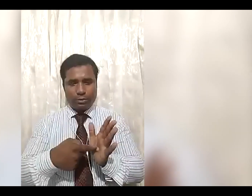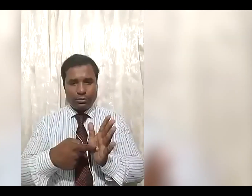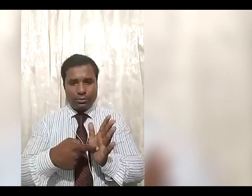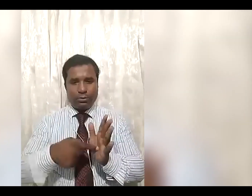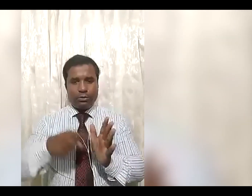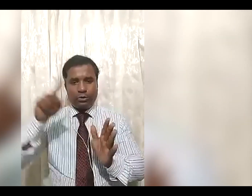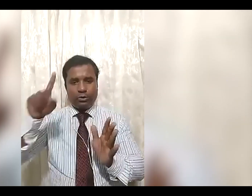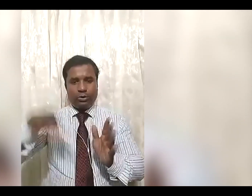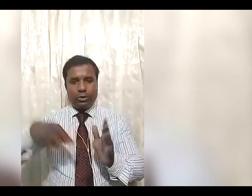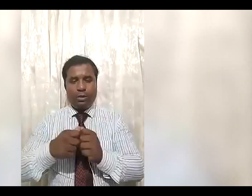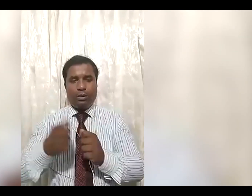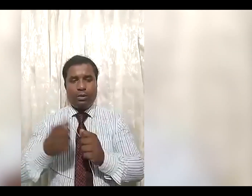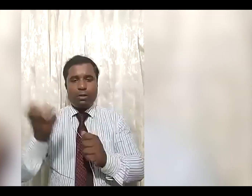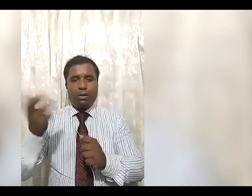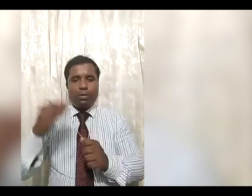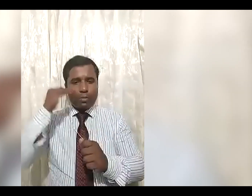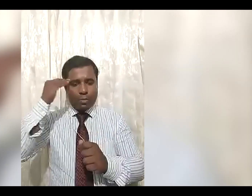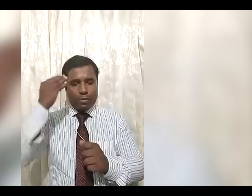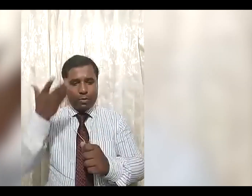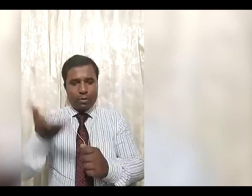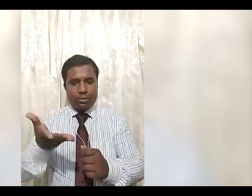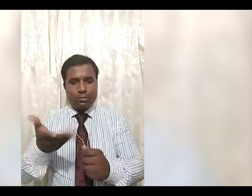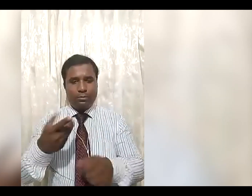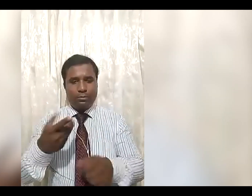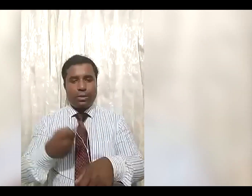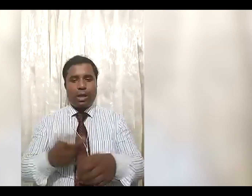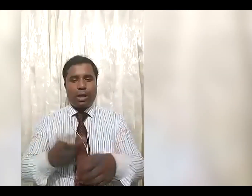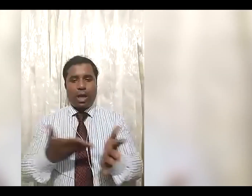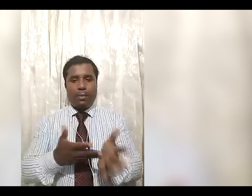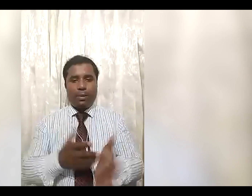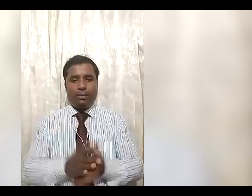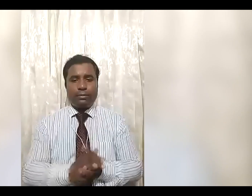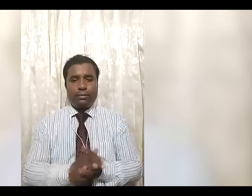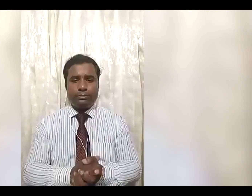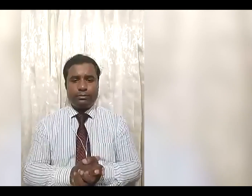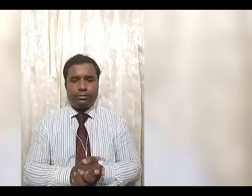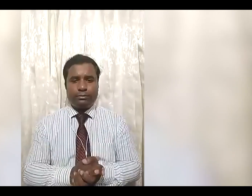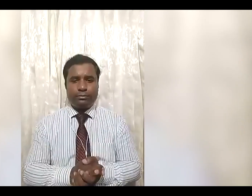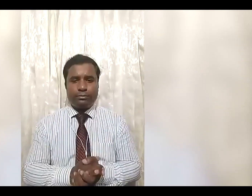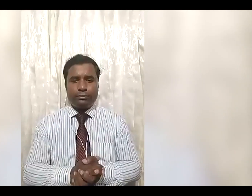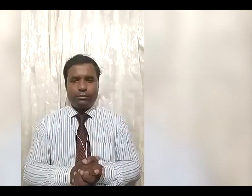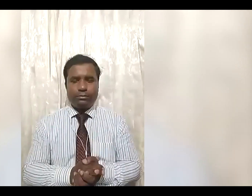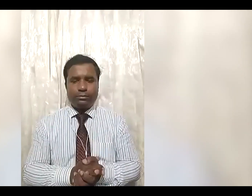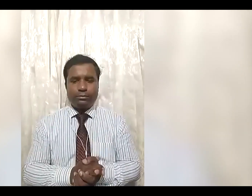collect information on disability. That doesn't happen here in the US. It's mainly by the National